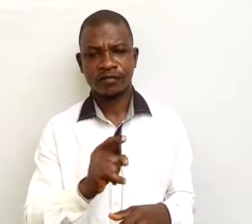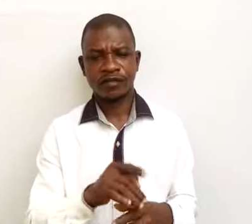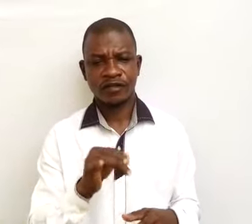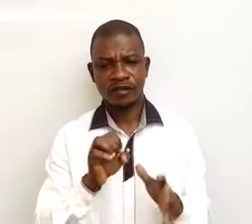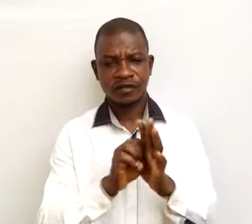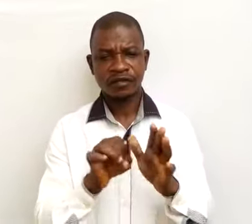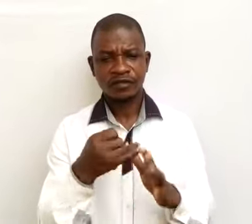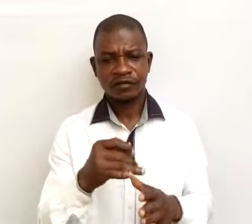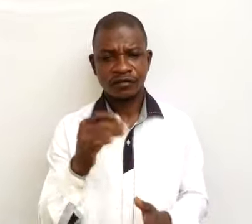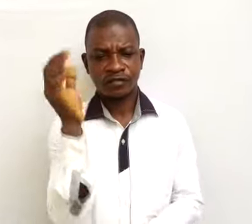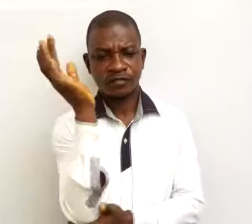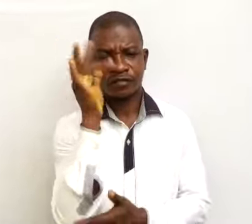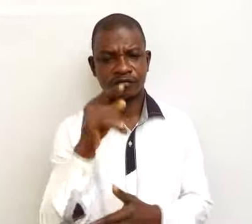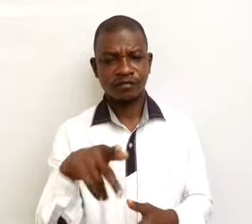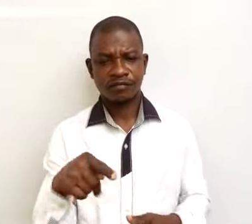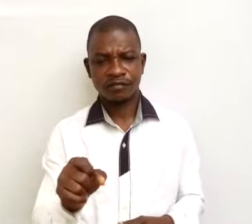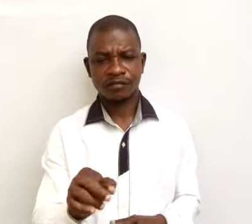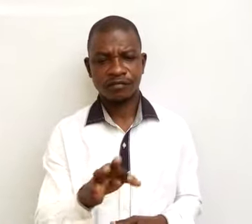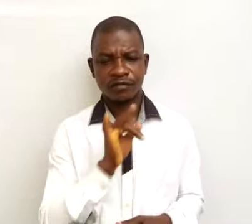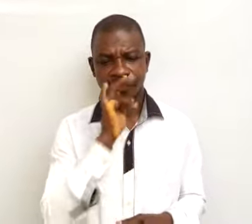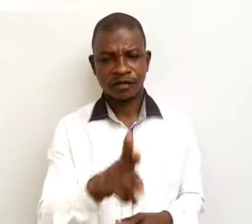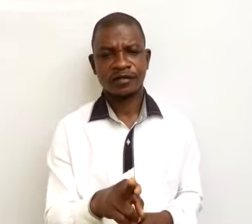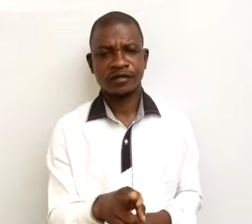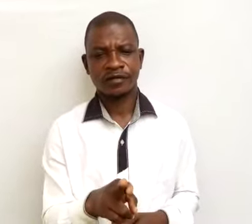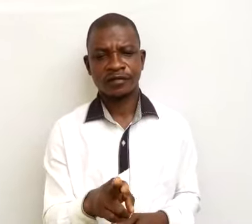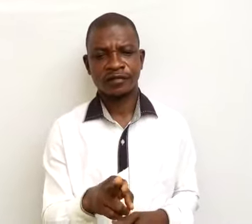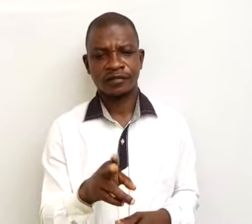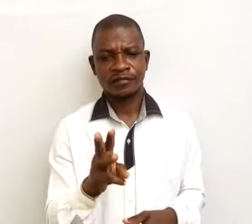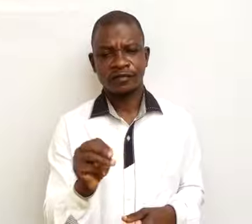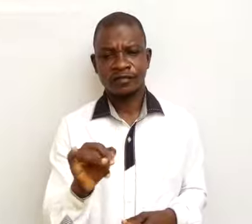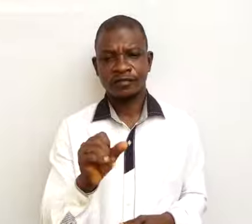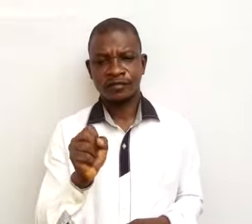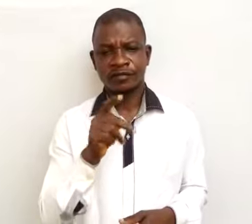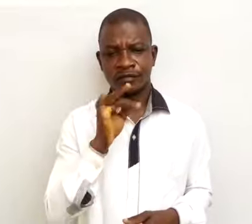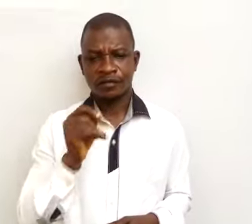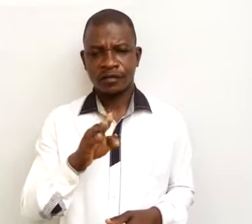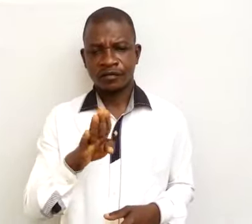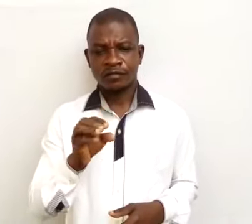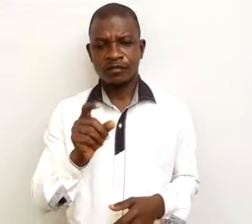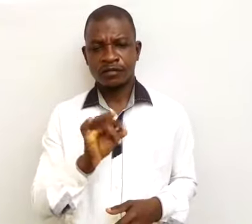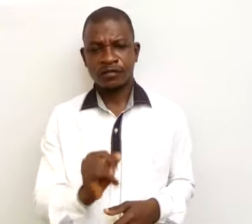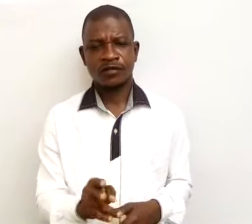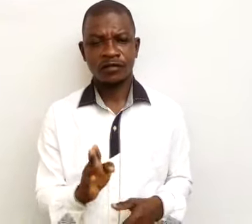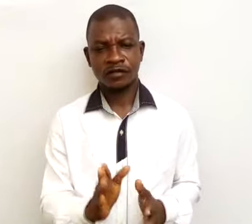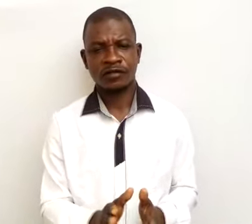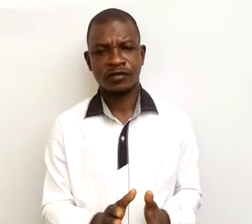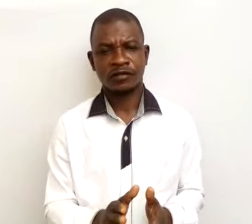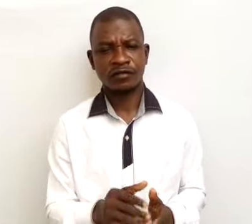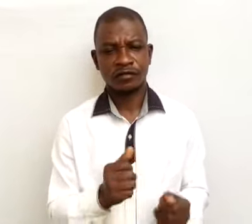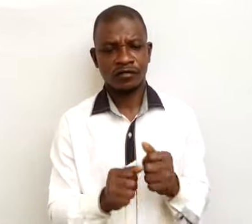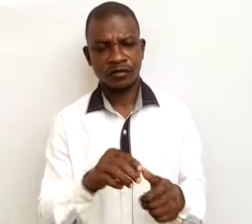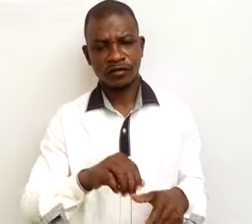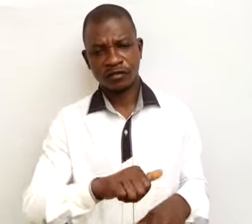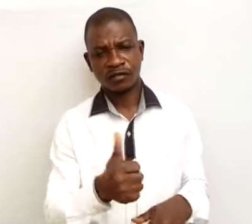of plant parasites are mosquito and dodder, which is otherwise called